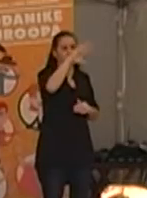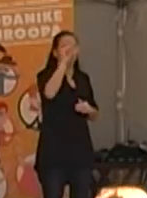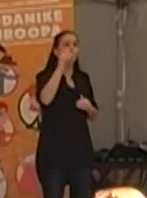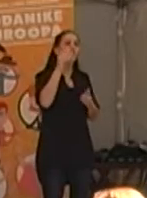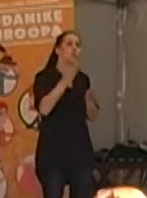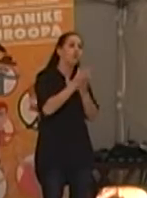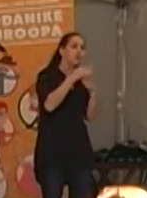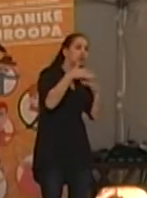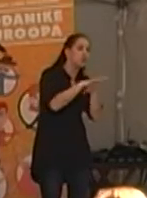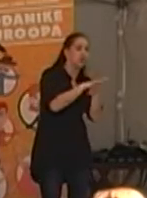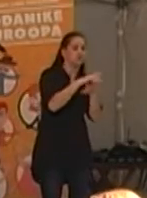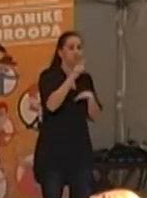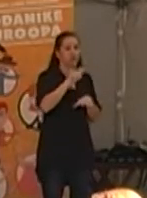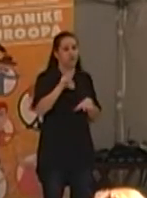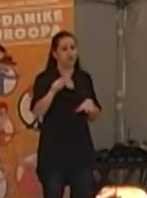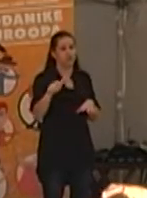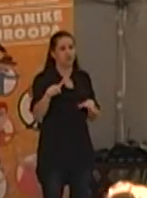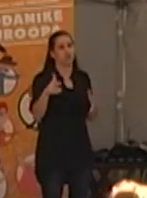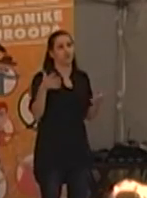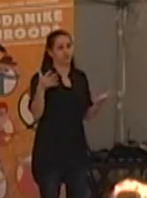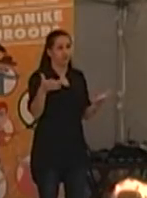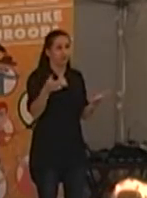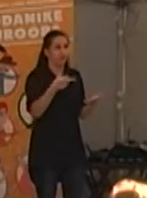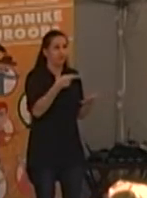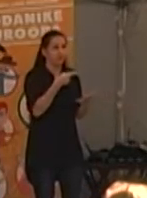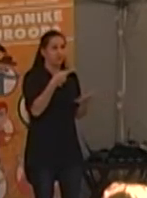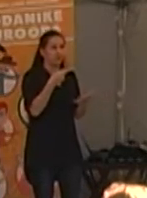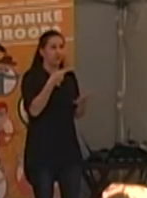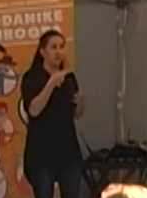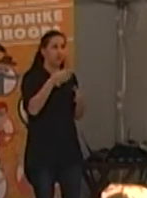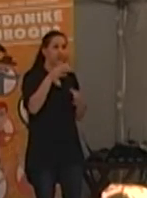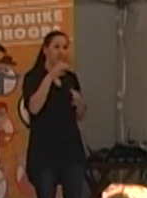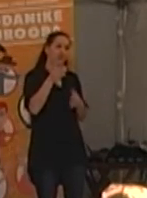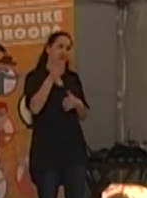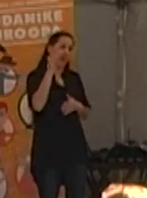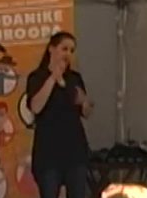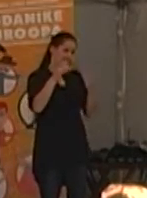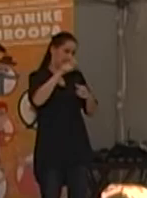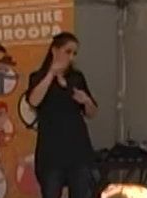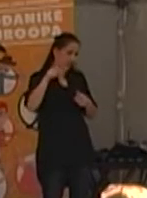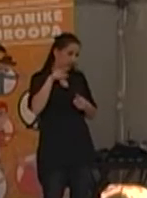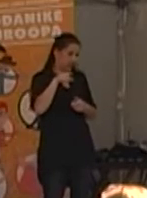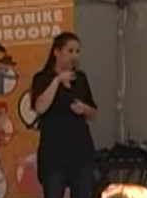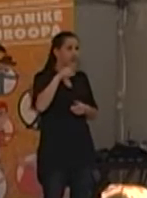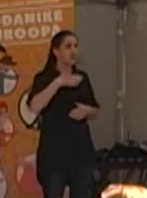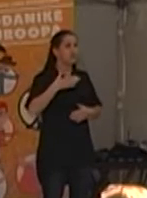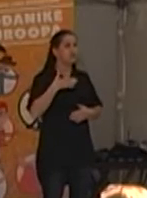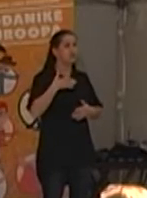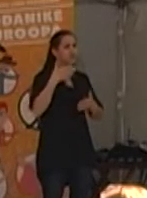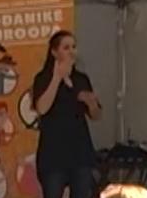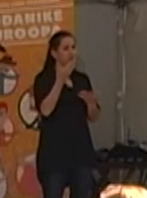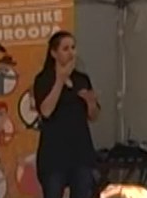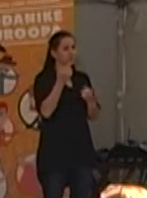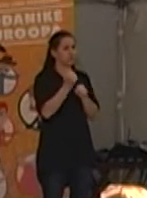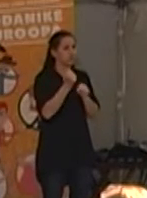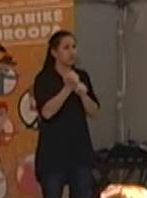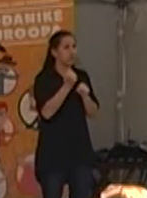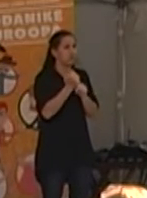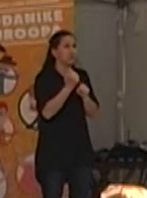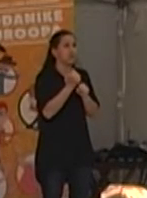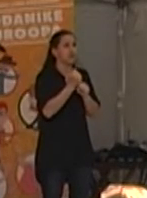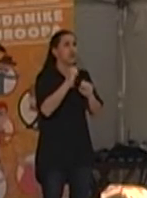and the people and the voters, they want to do what they can in order to make the welfare